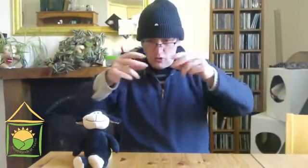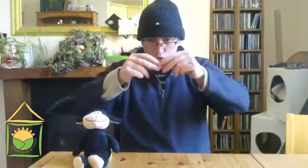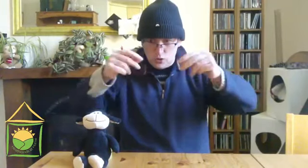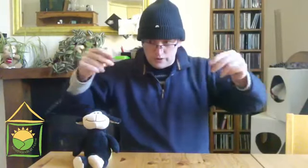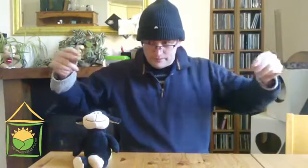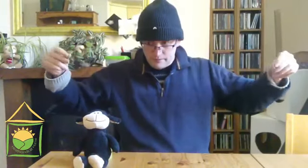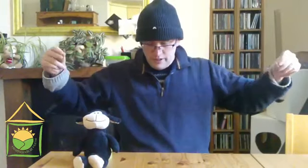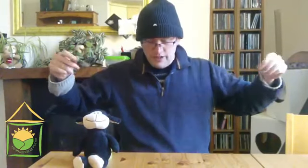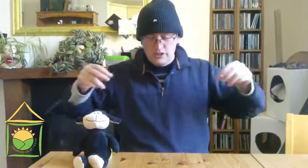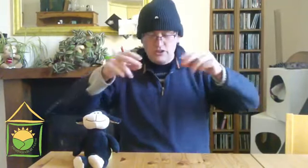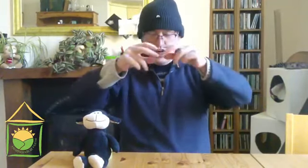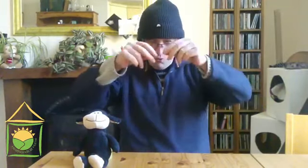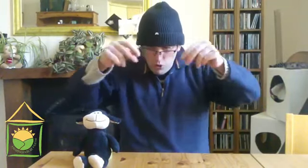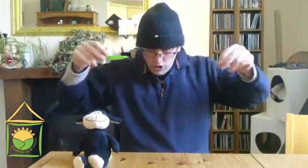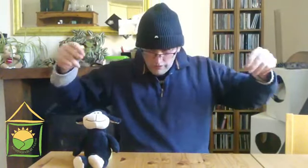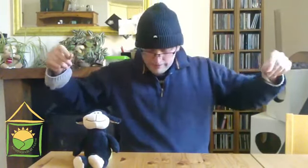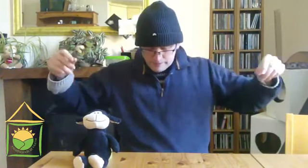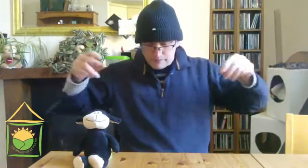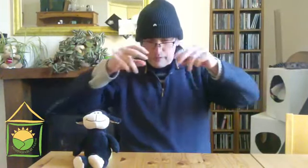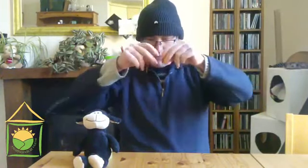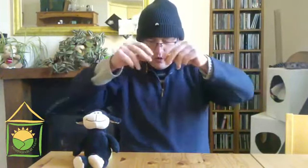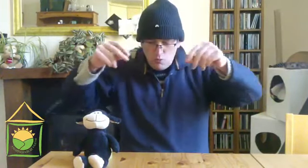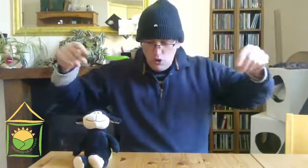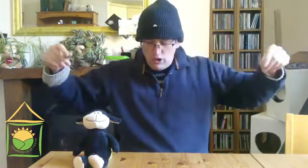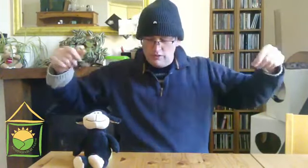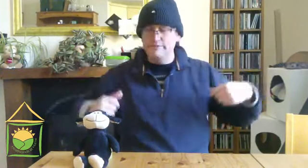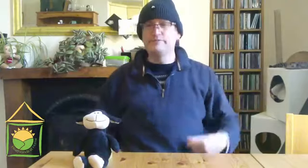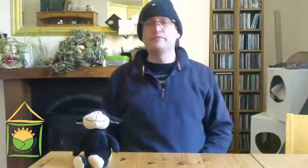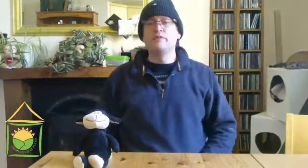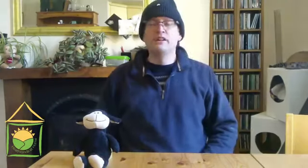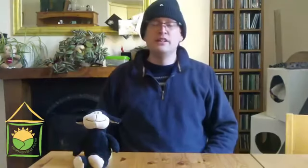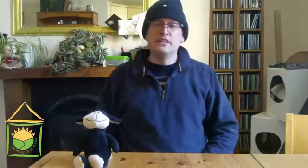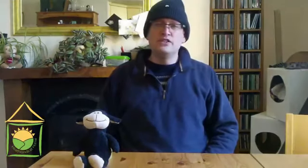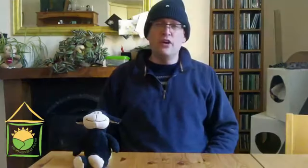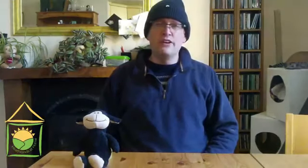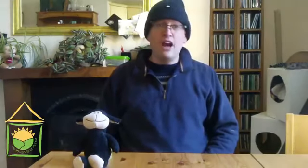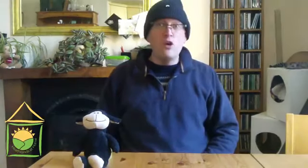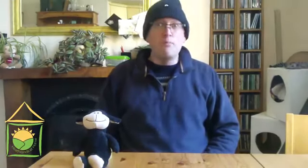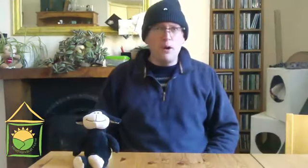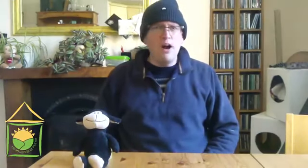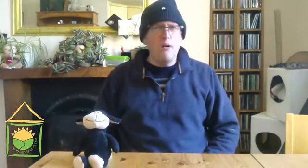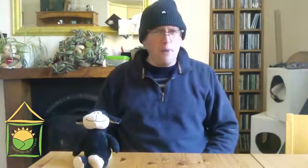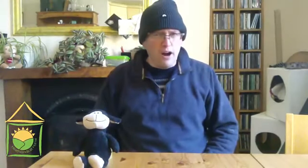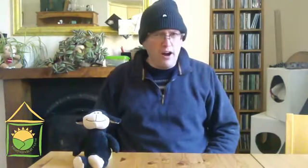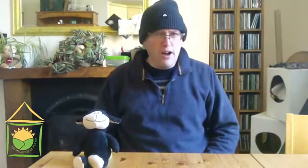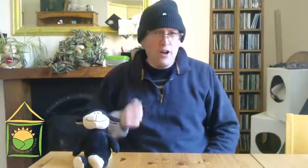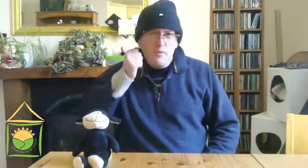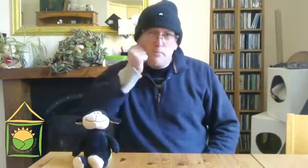cord. So wool, wool. So we go, bar bar,